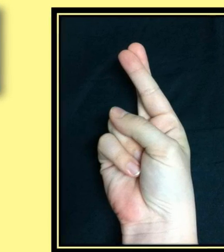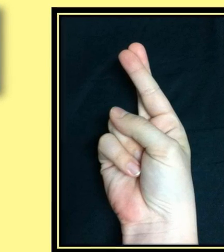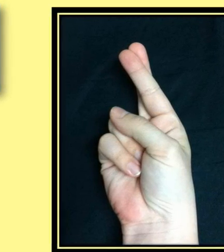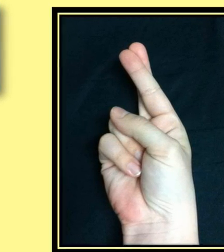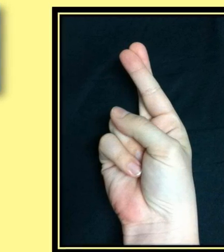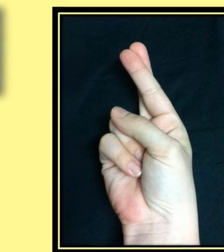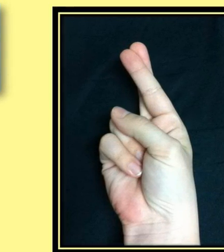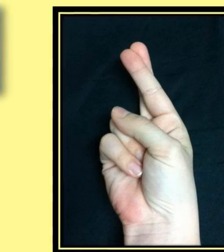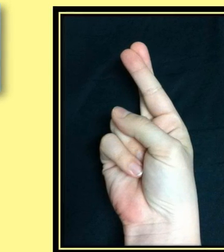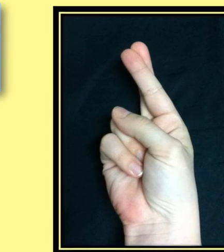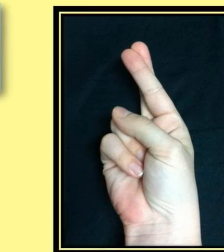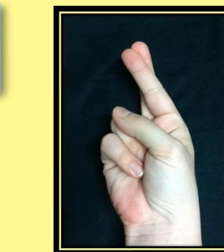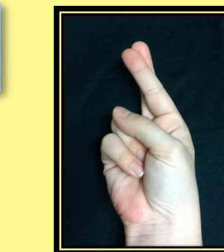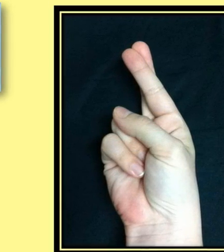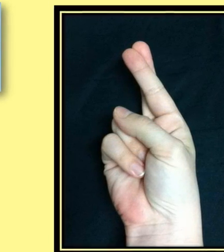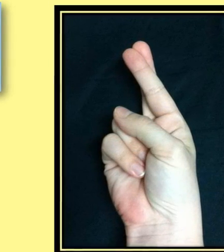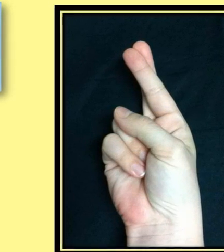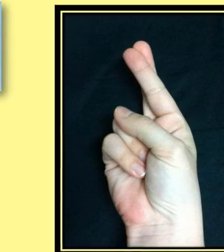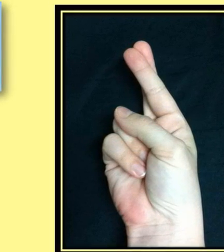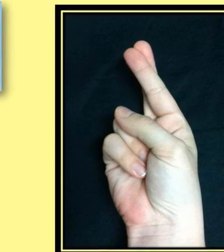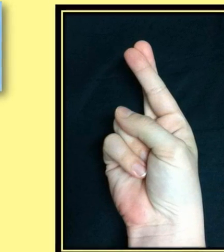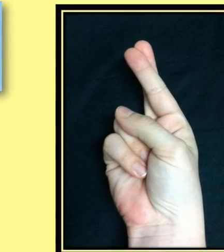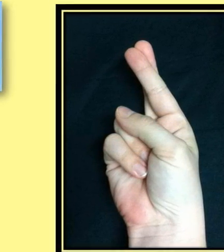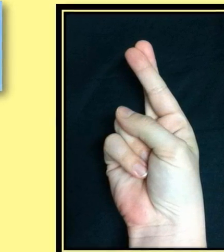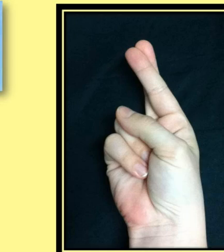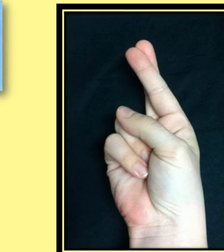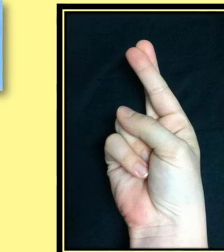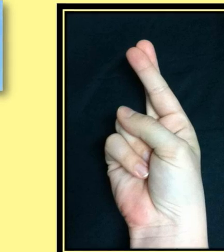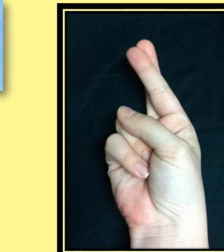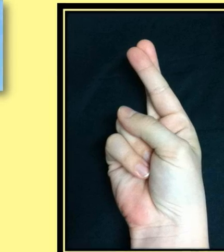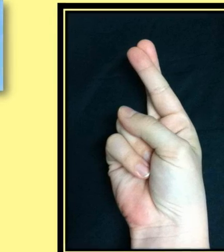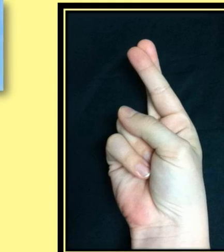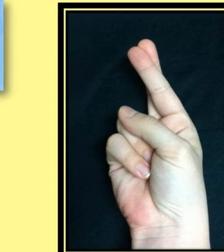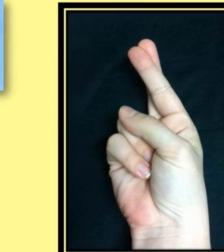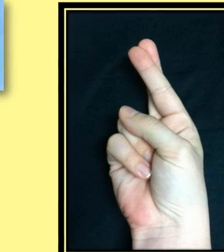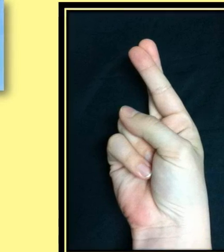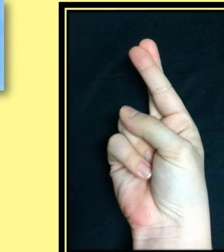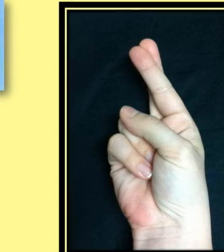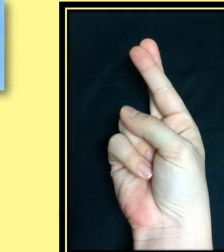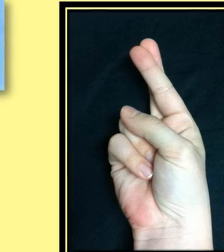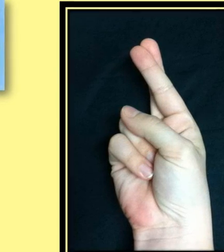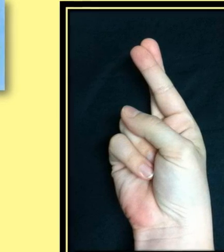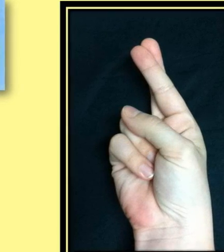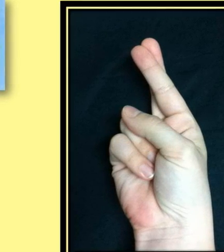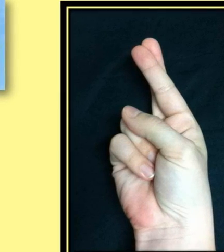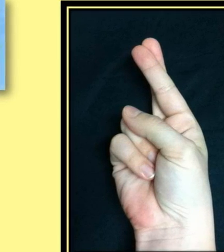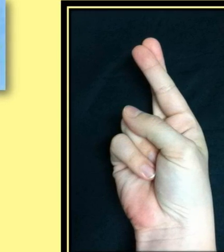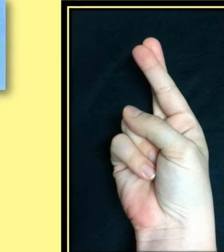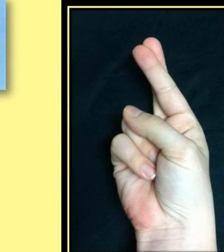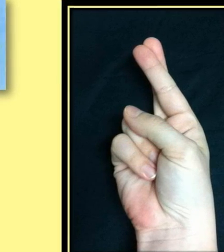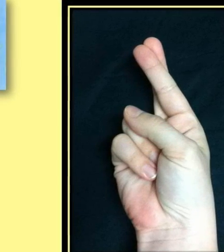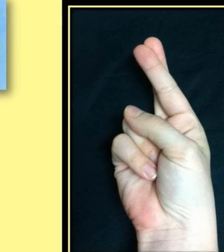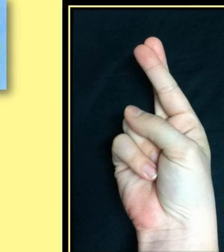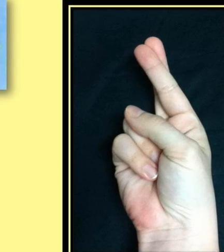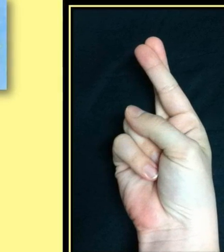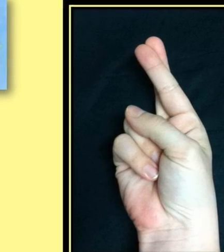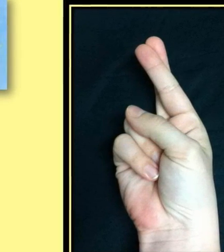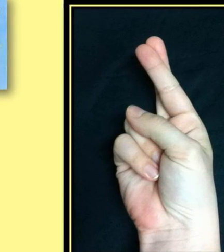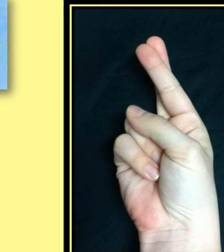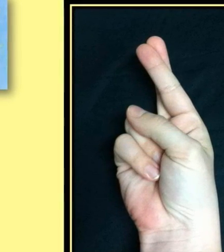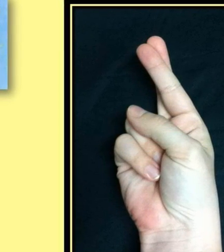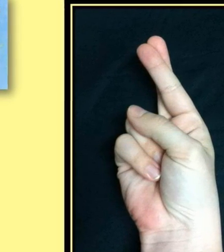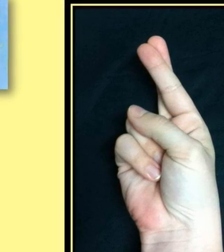Next, you want to cross your thumb over so that it is diagonally on your ring finger, which is completely bent down to your